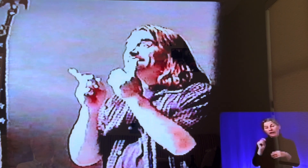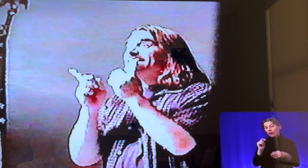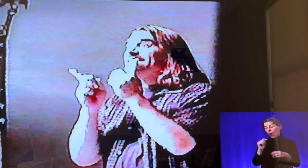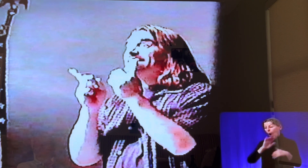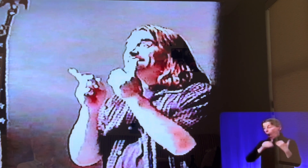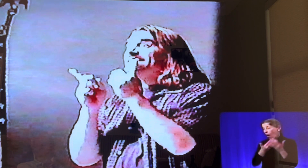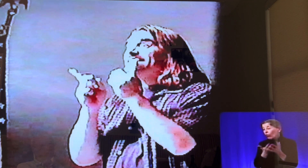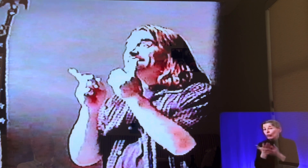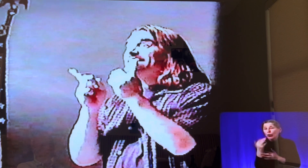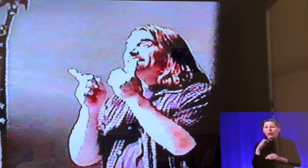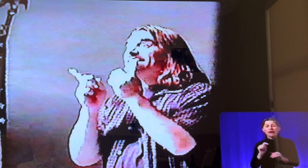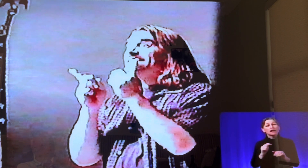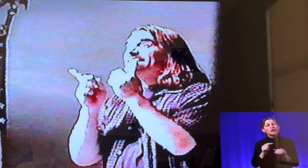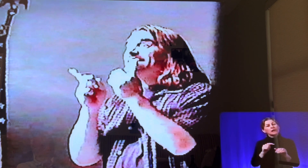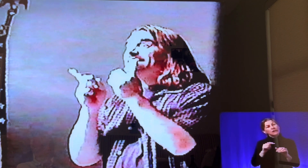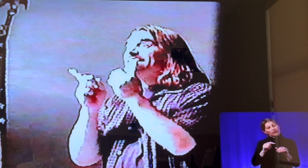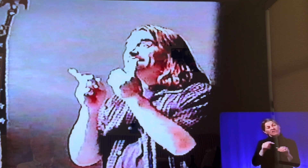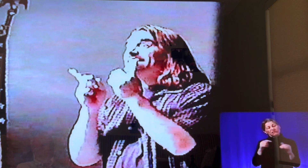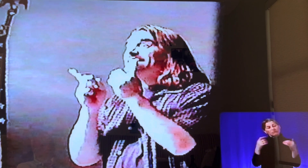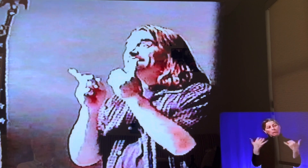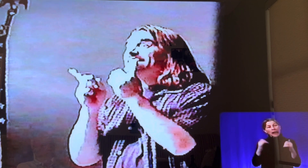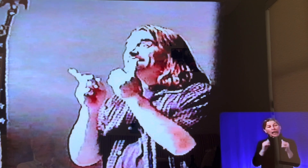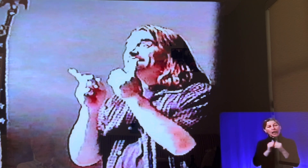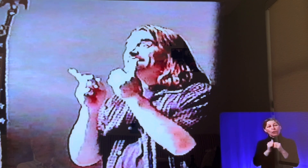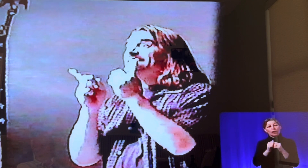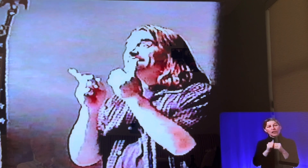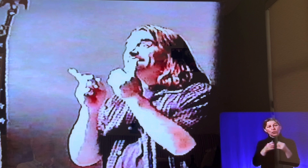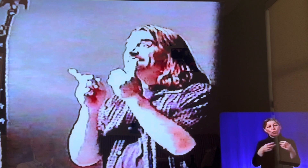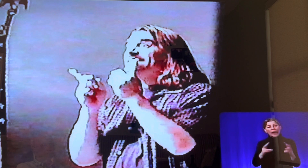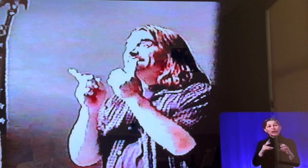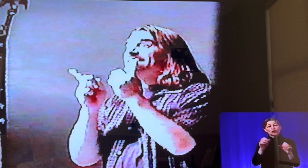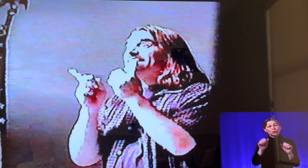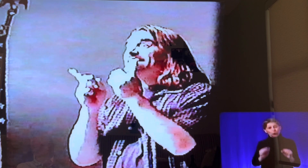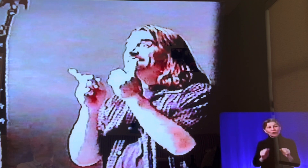playing around with some ways that you might describe this brown bread.